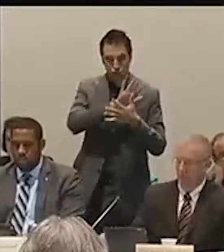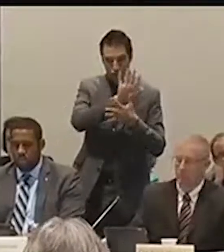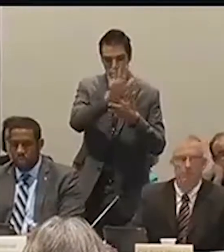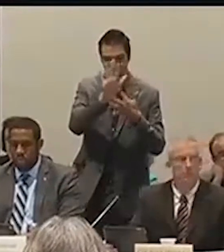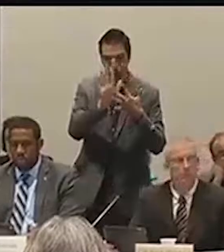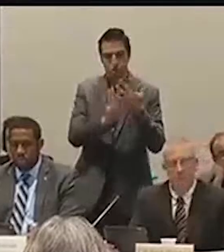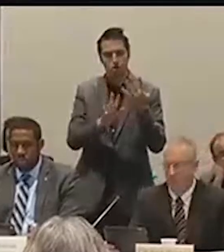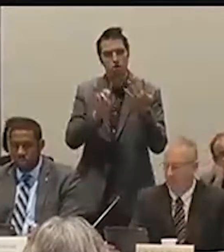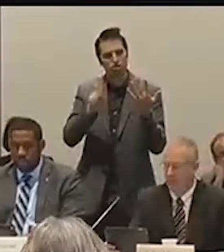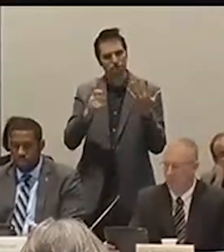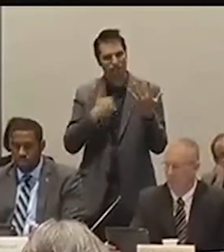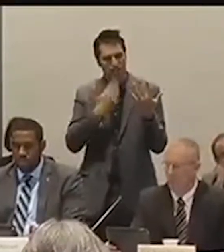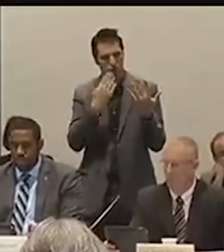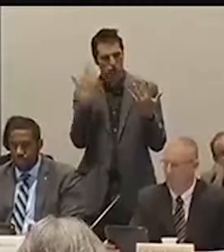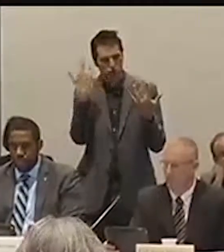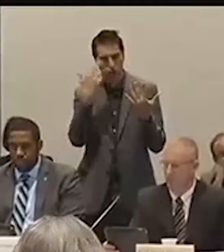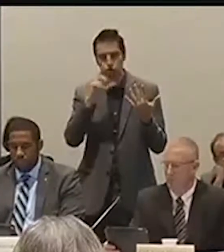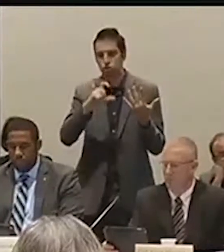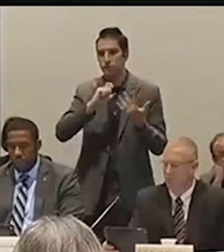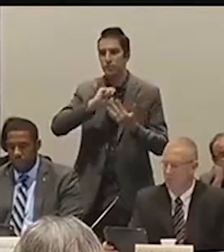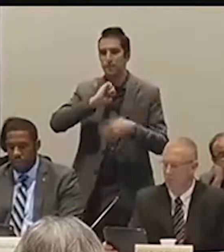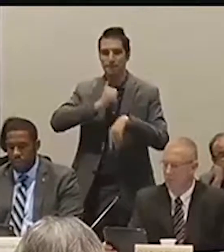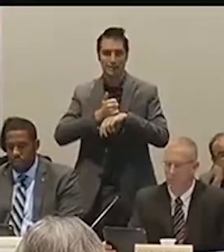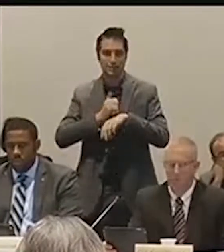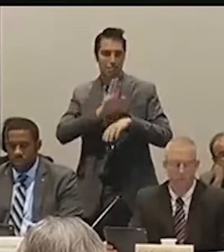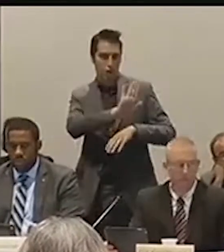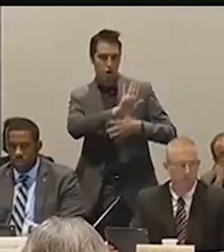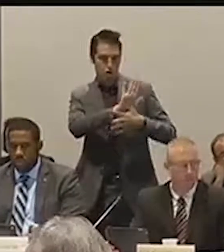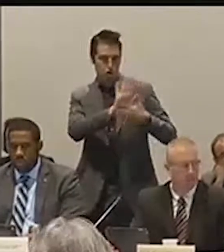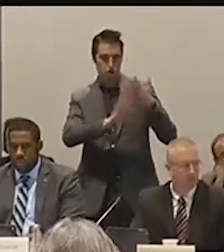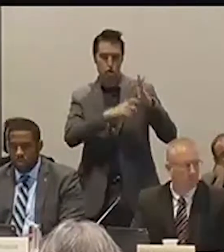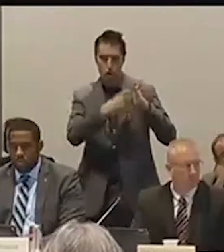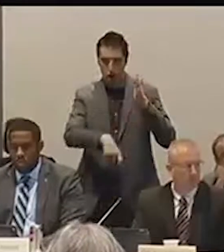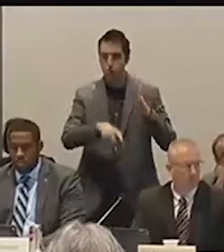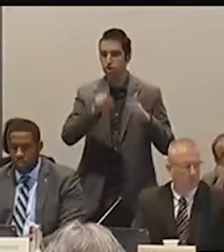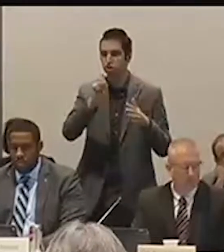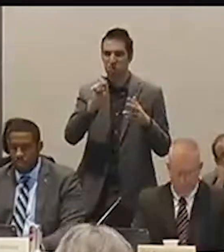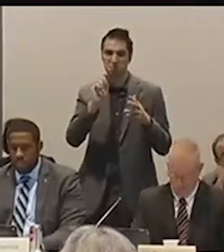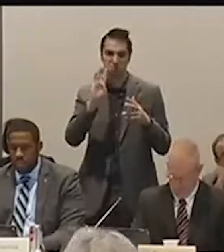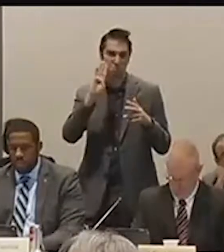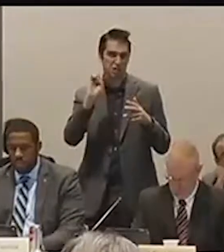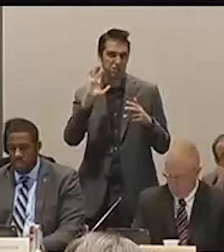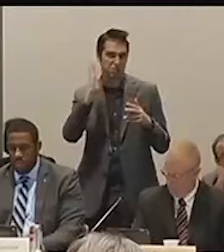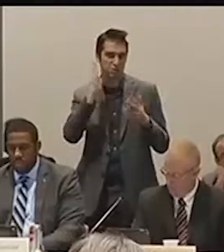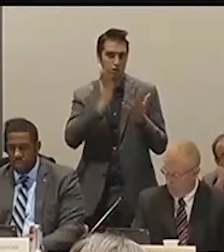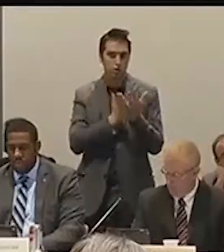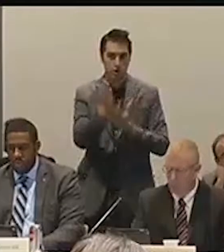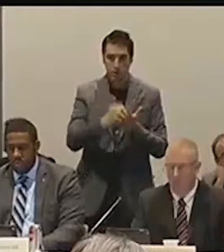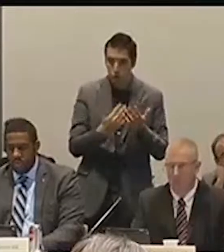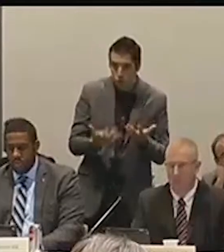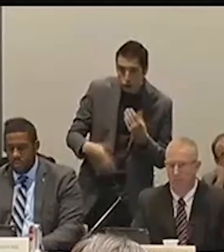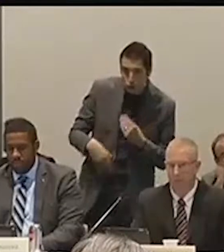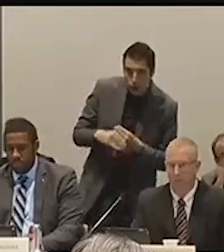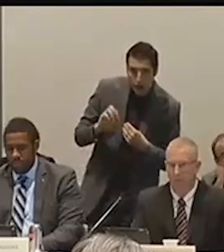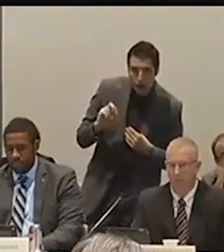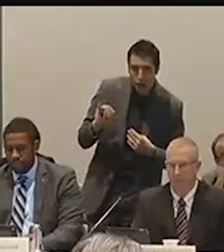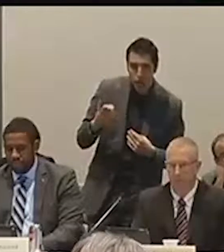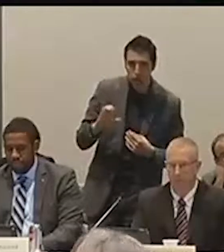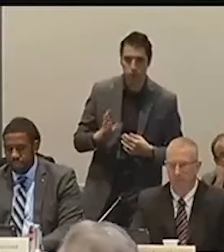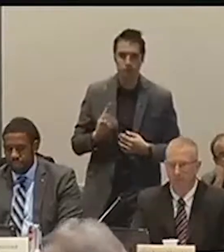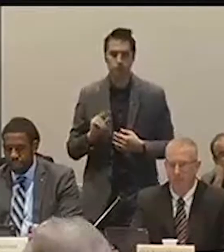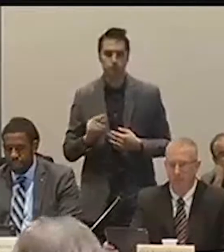be justified, should be cost-based, should be reasonably transparent. And I don't know if you want to add anything to that, Eric, at this